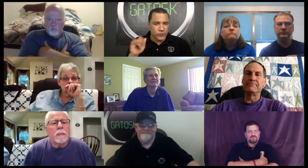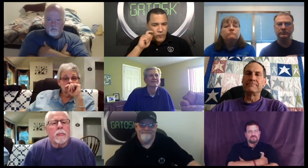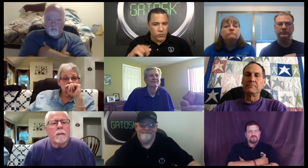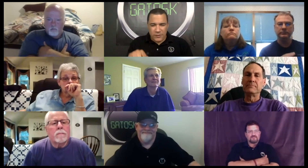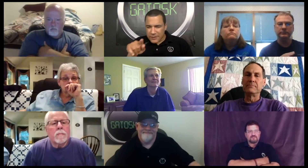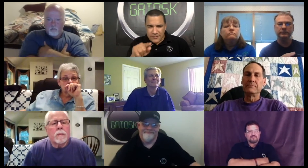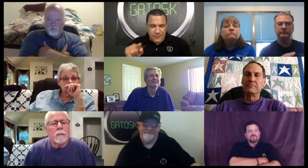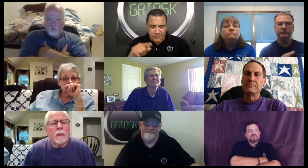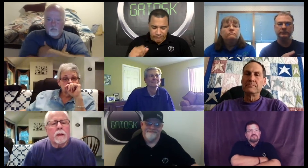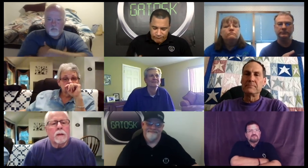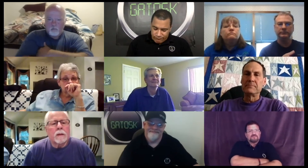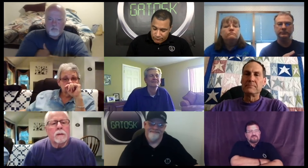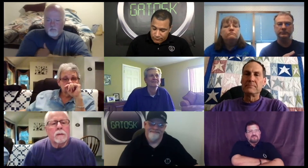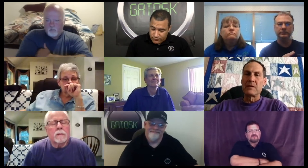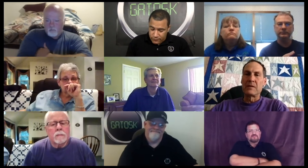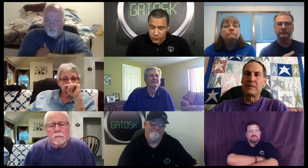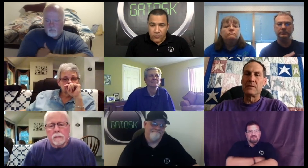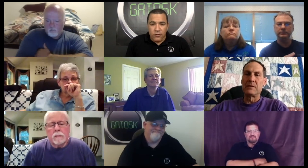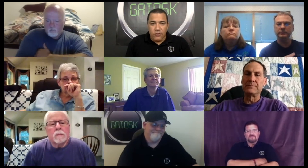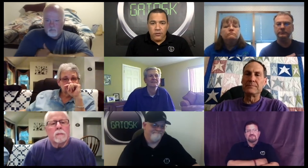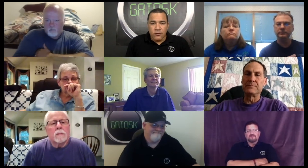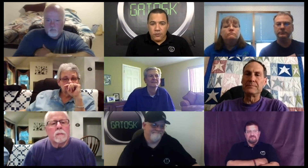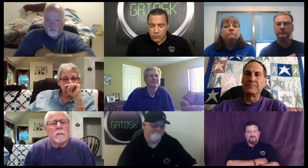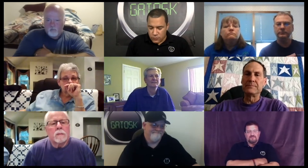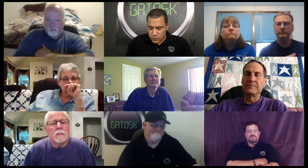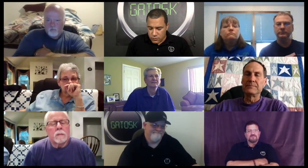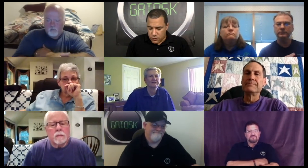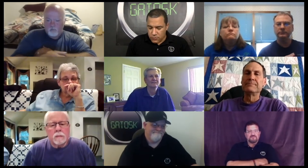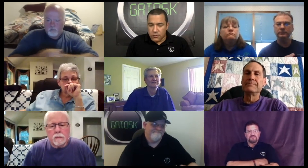that myself as well. That's an area we need to work on.